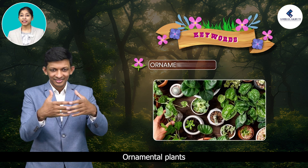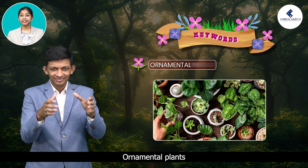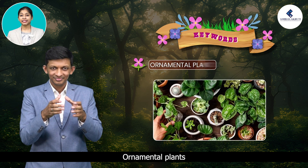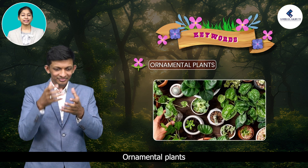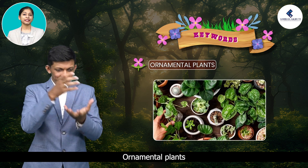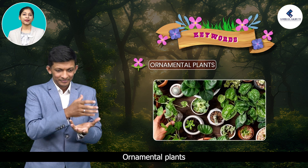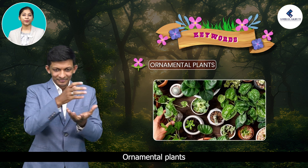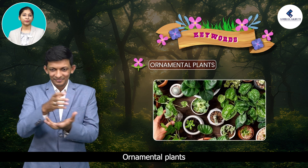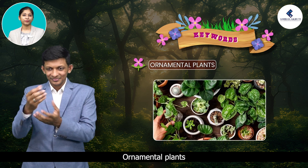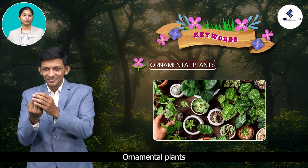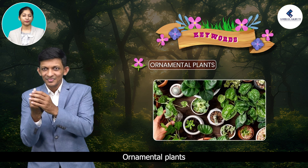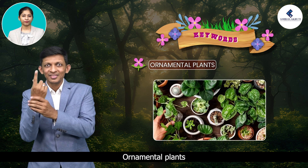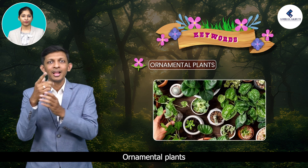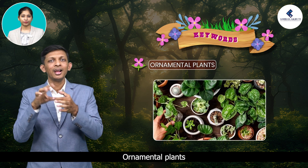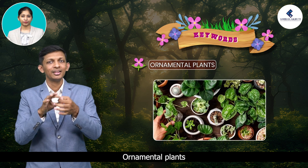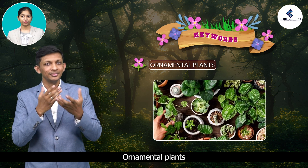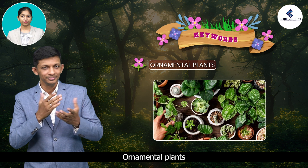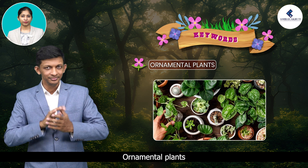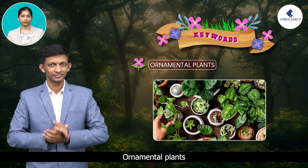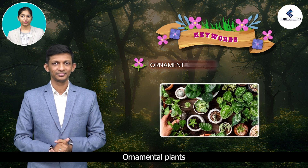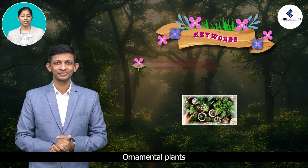ornamental plants,